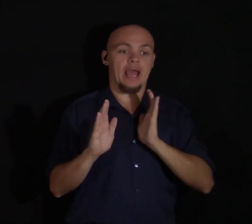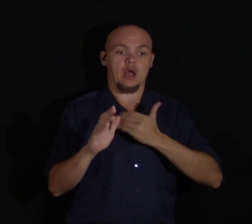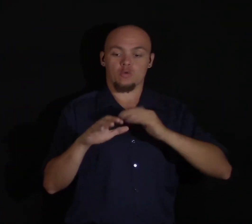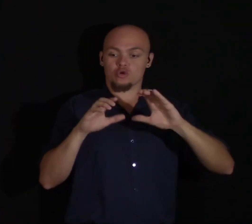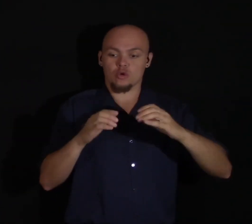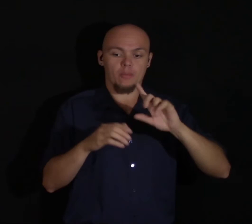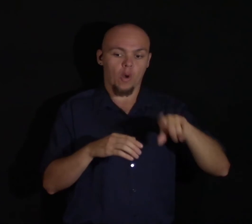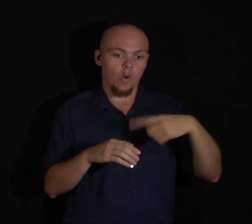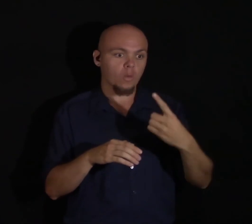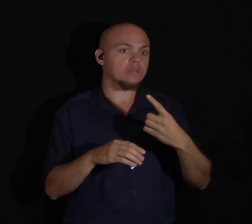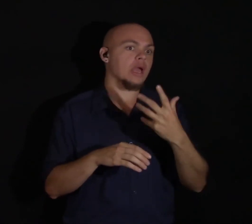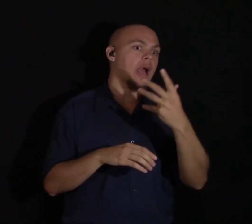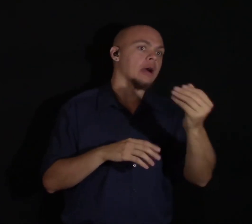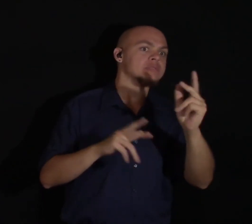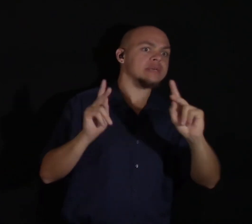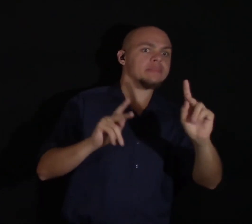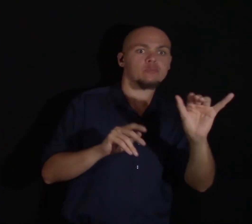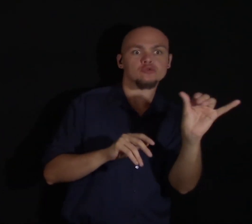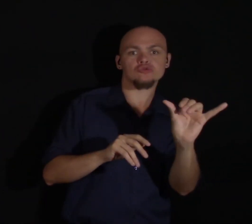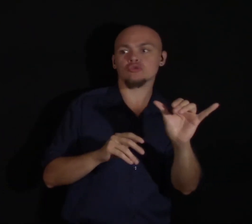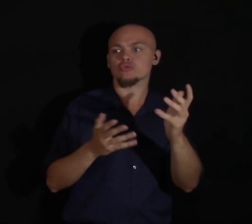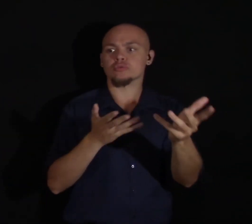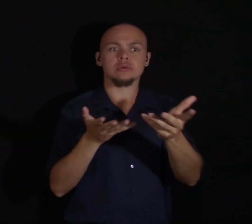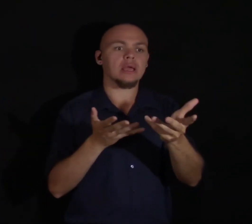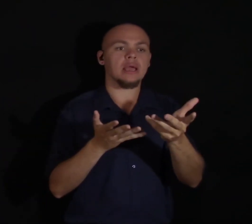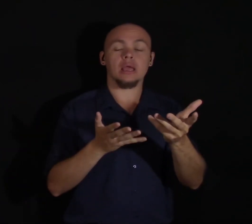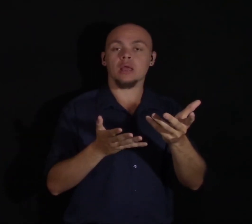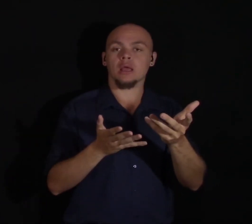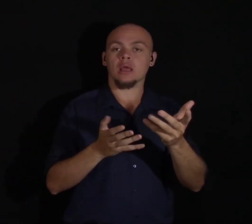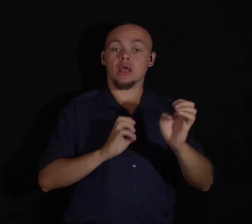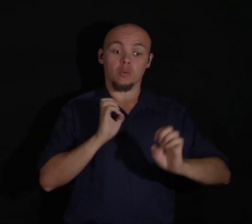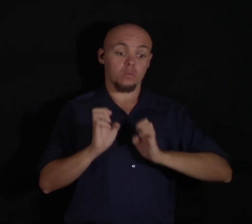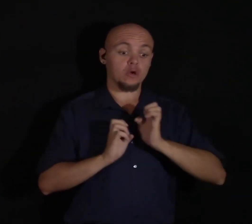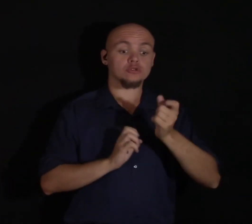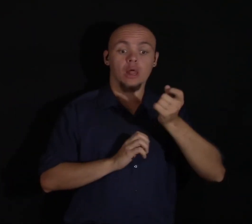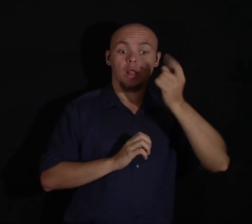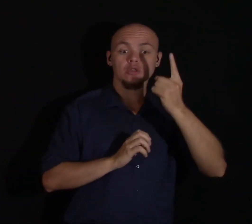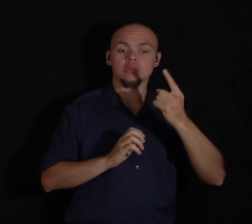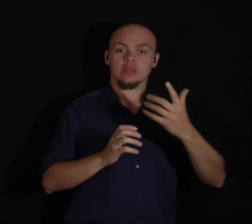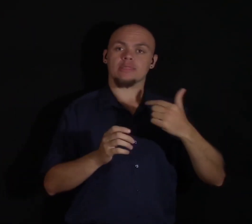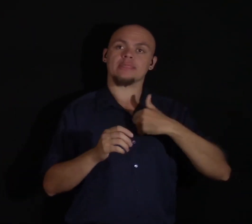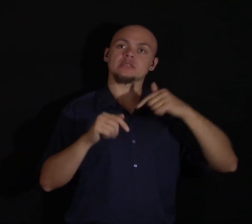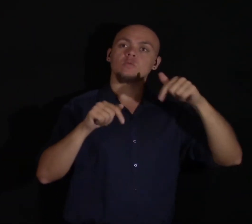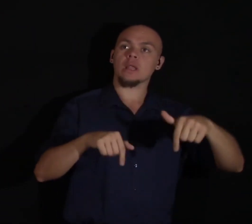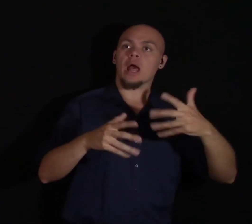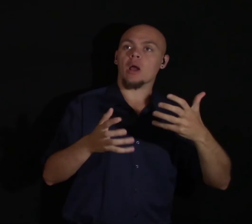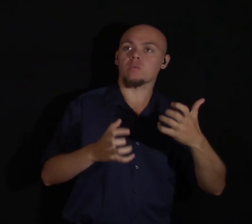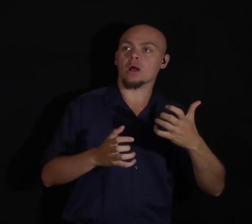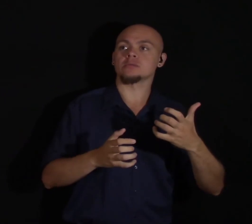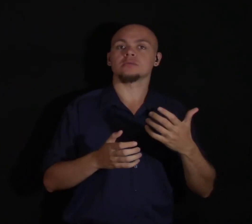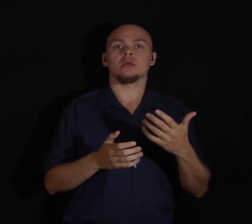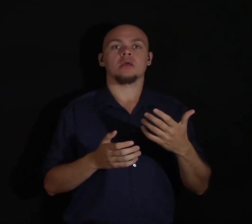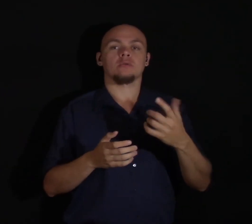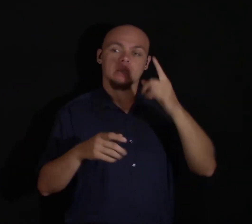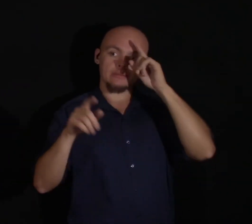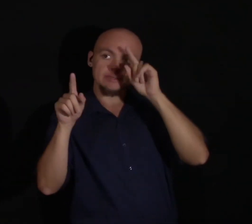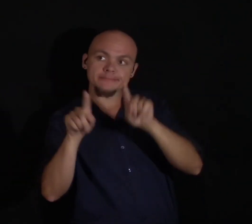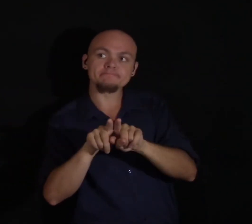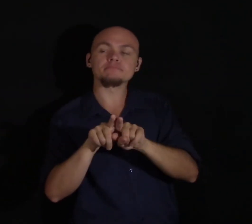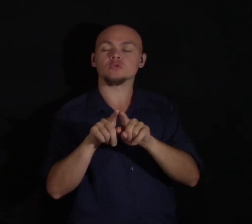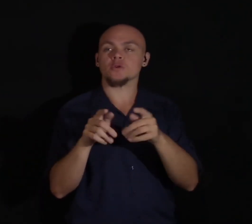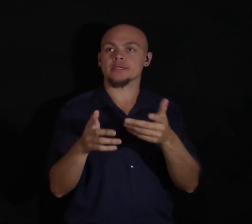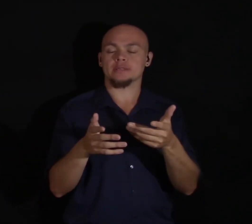lot of emotional literacy and the willingness to deal with it and say, this is what I want and this is what I'm willing to compromise on.